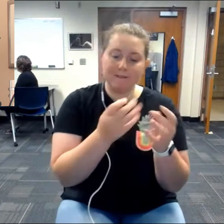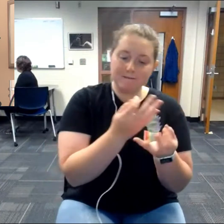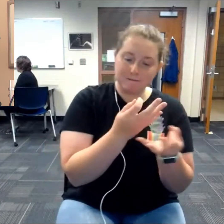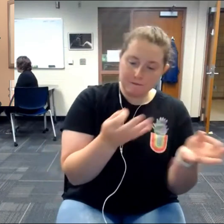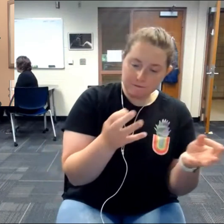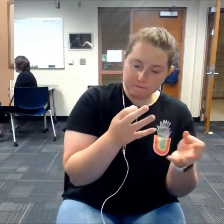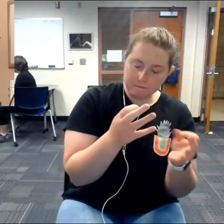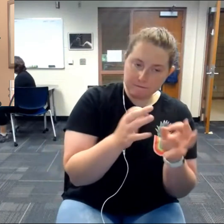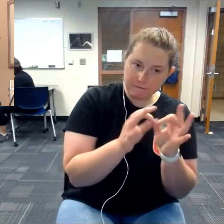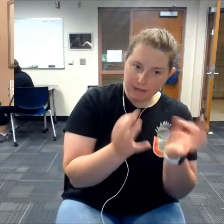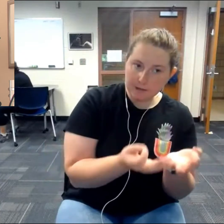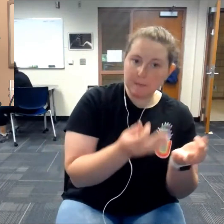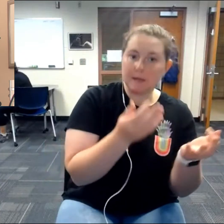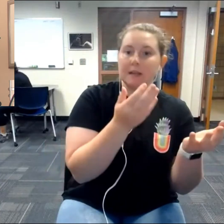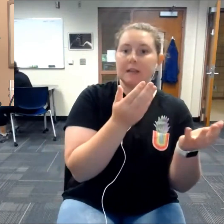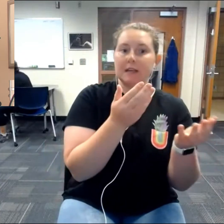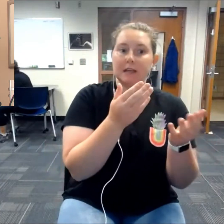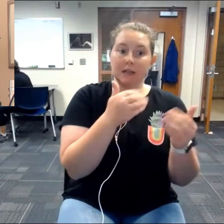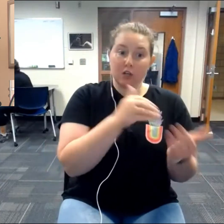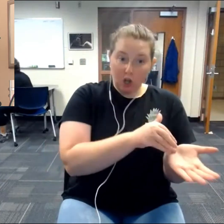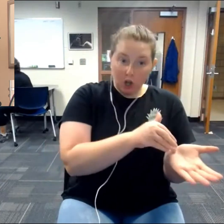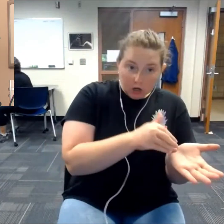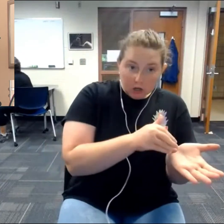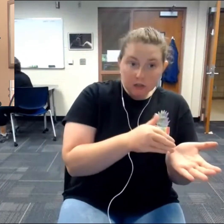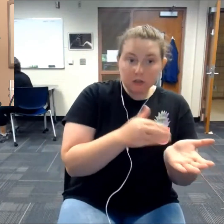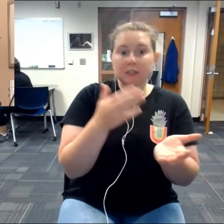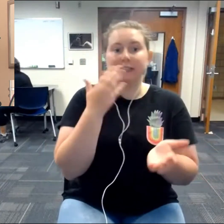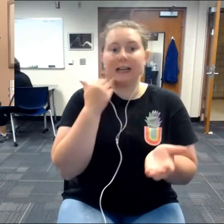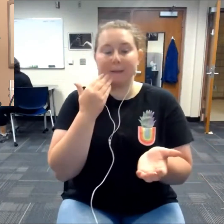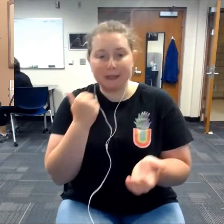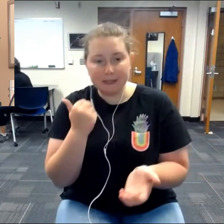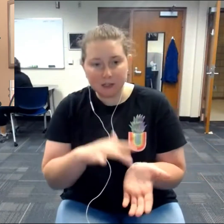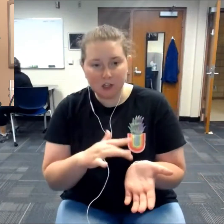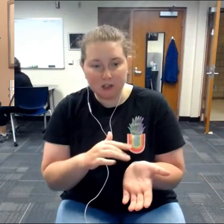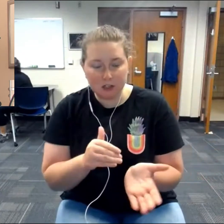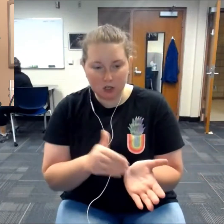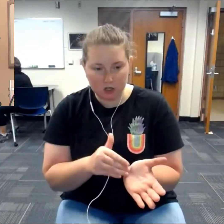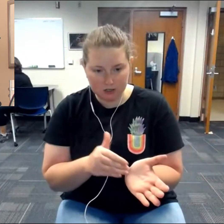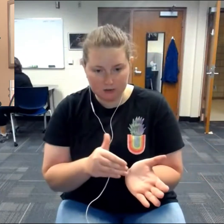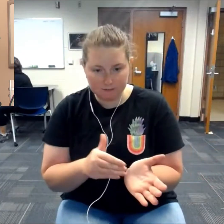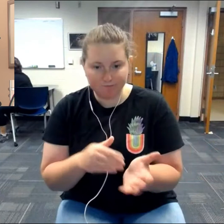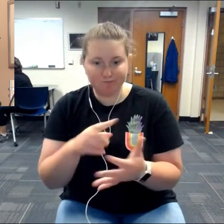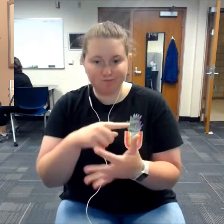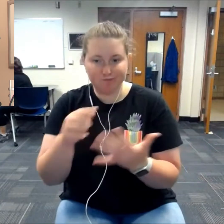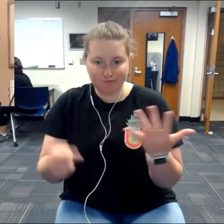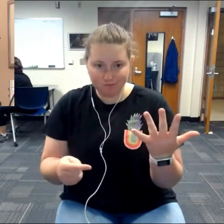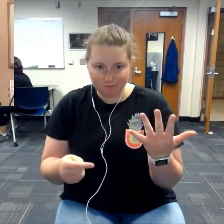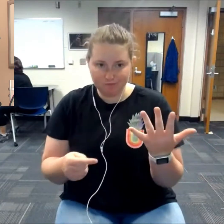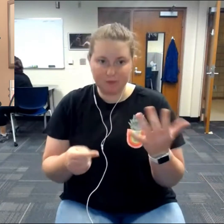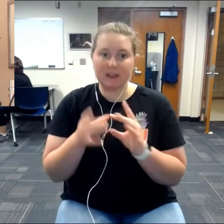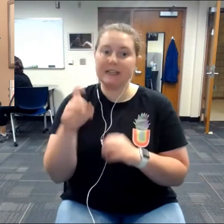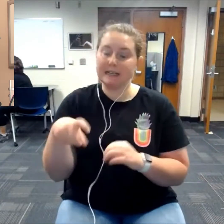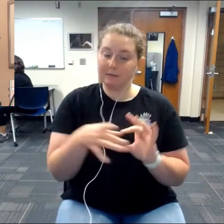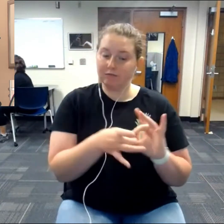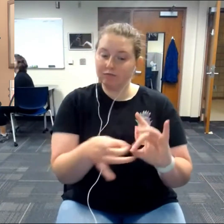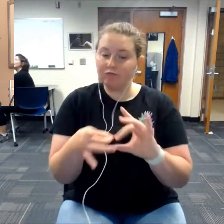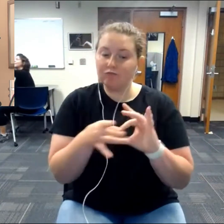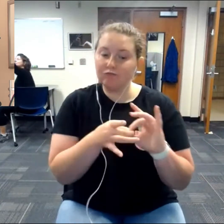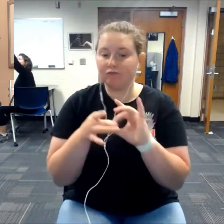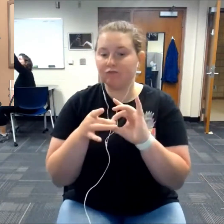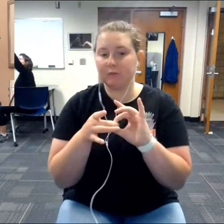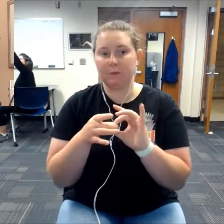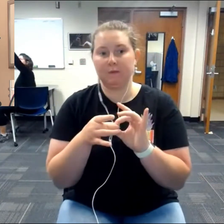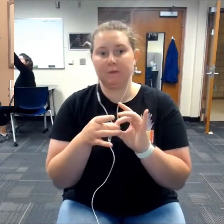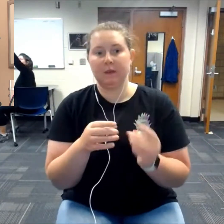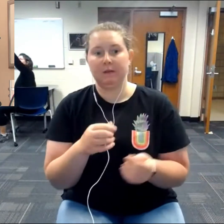treating their diabetes. So we give them feedback on if there is damage showing up in the eye, and if